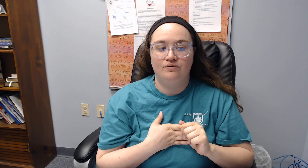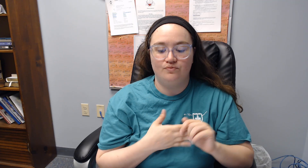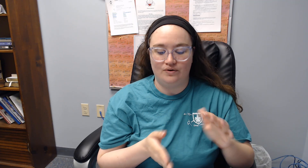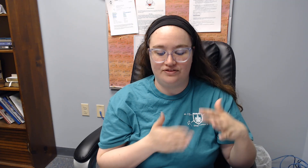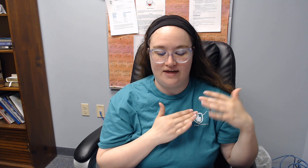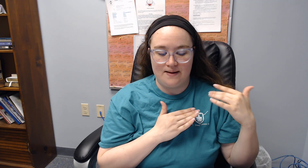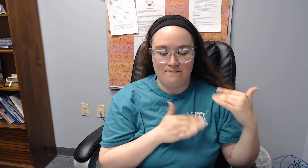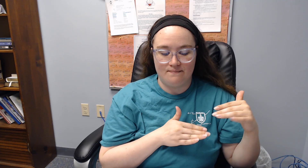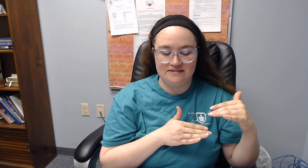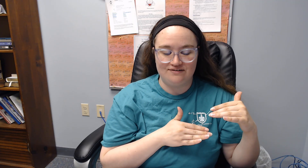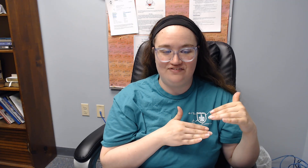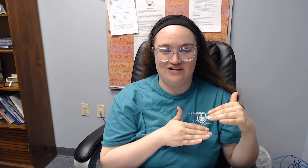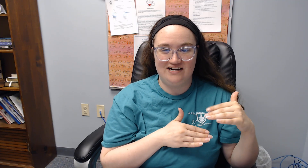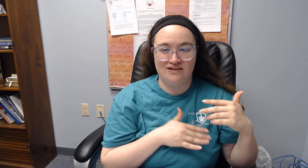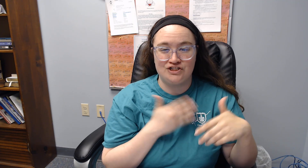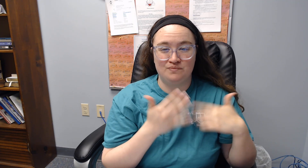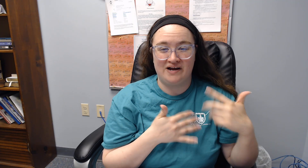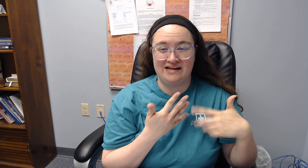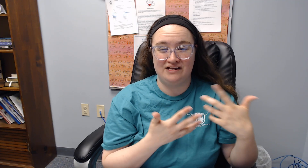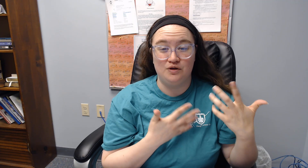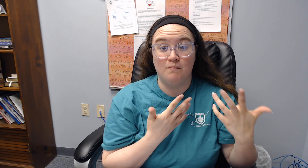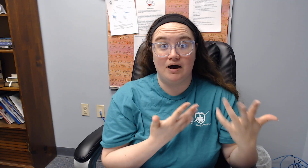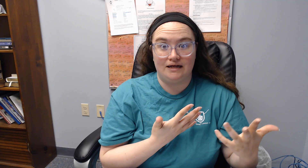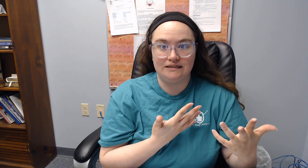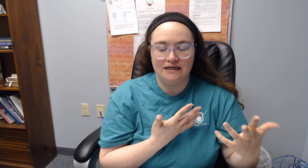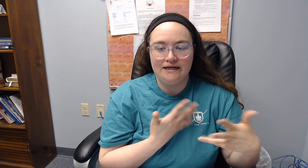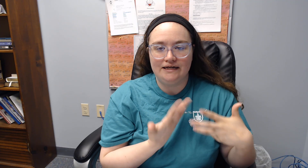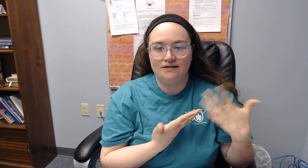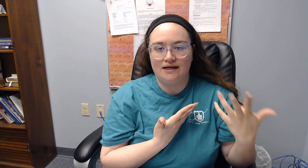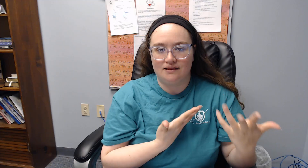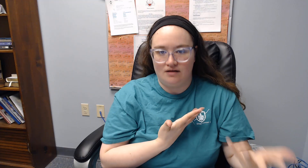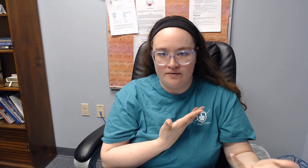with that severe hearing loss, you might hear like a lawnmower.